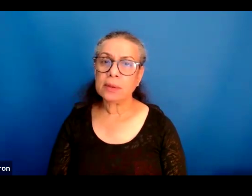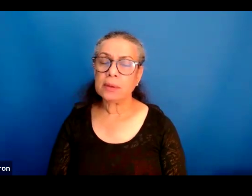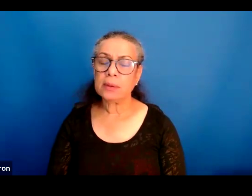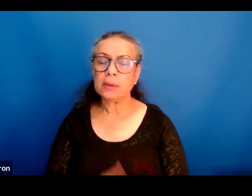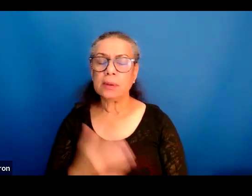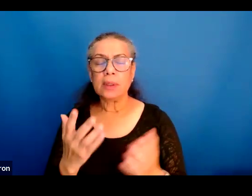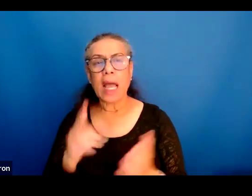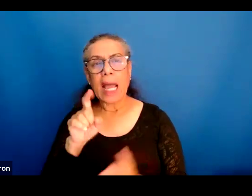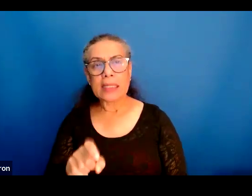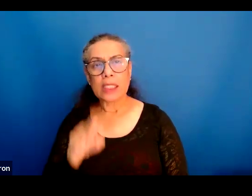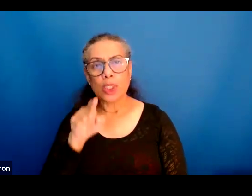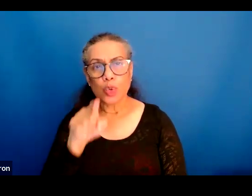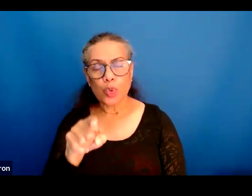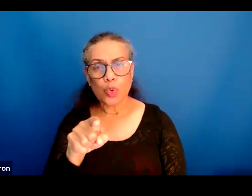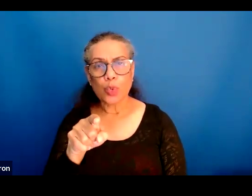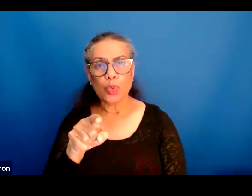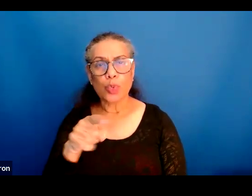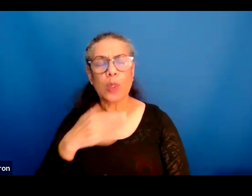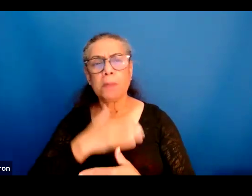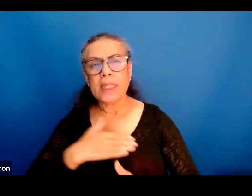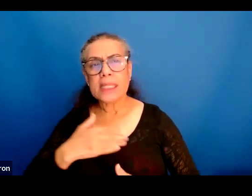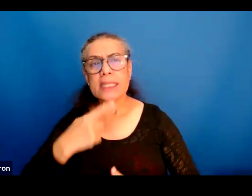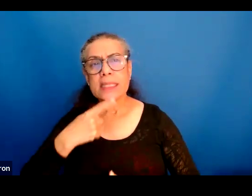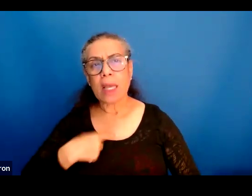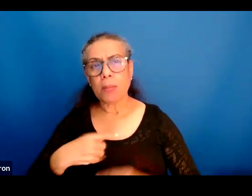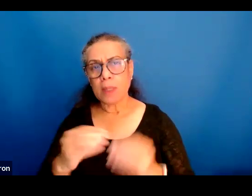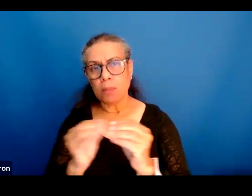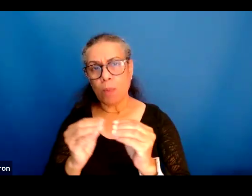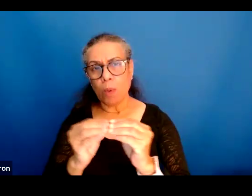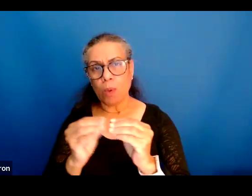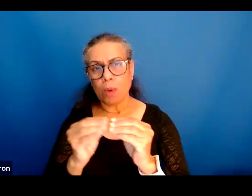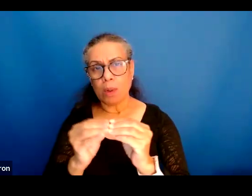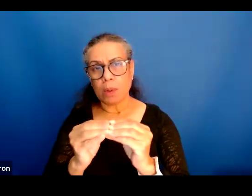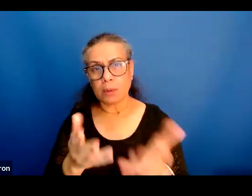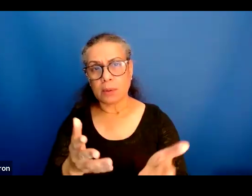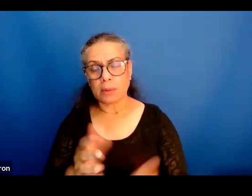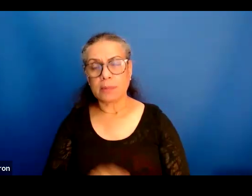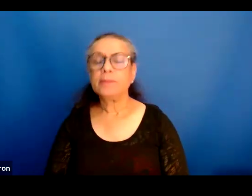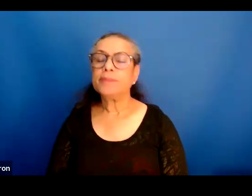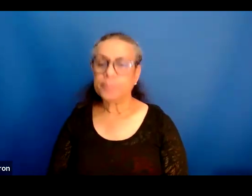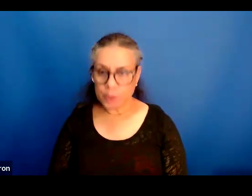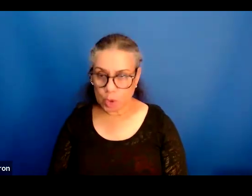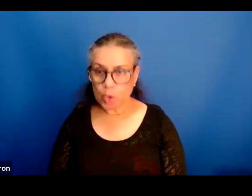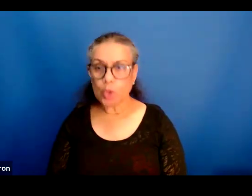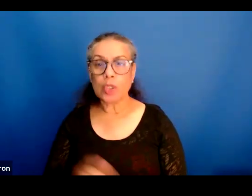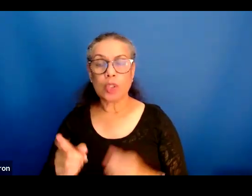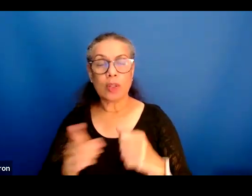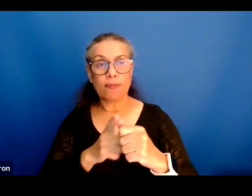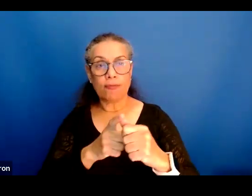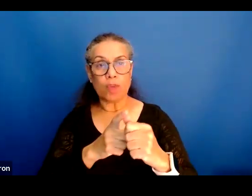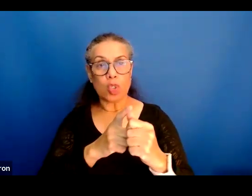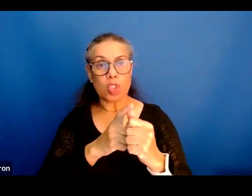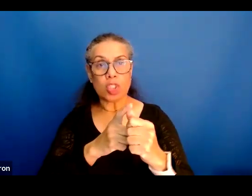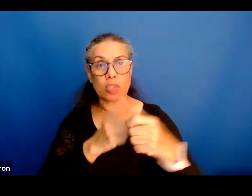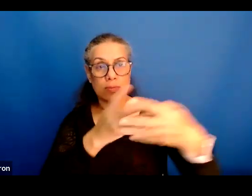Can you please tell me a little bit more about it? Sure. So when we look at the first chart, it tells